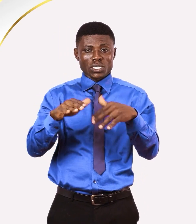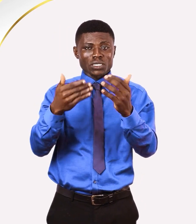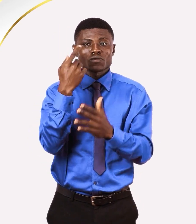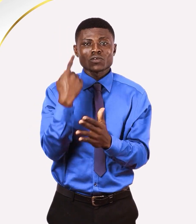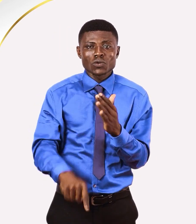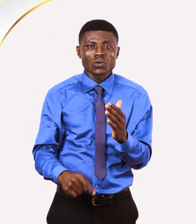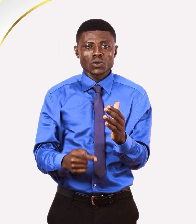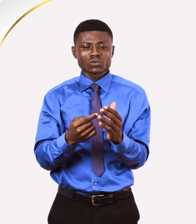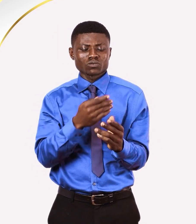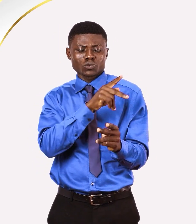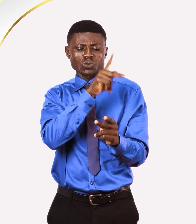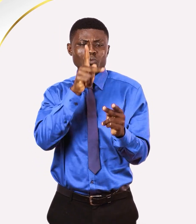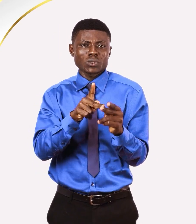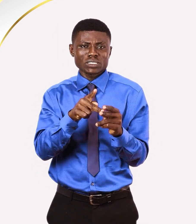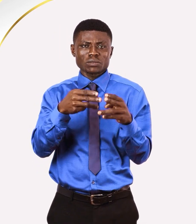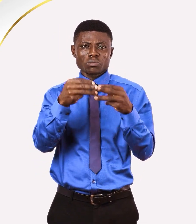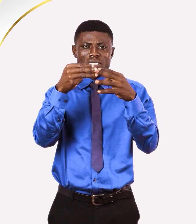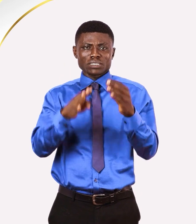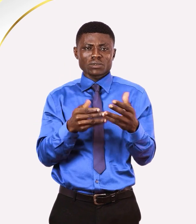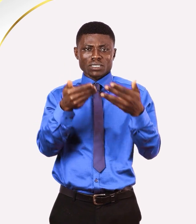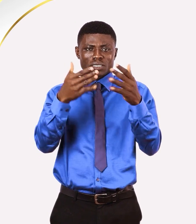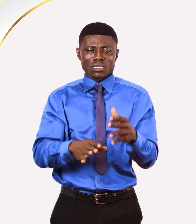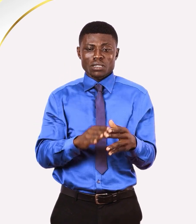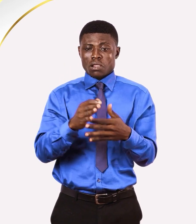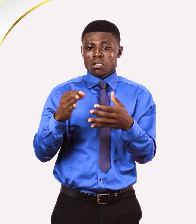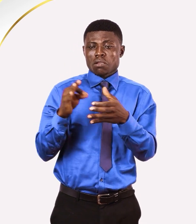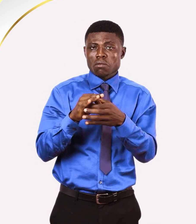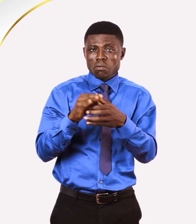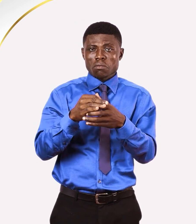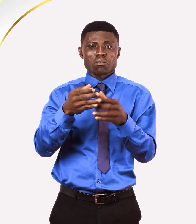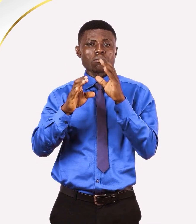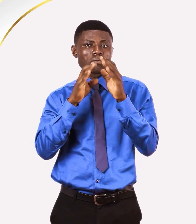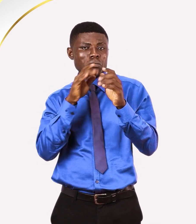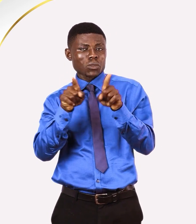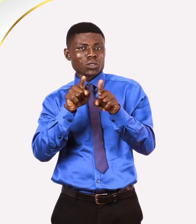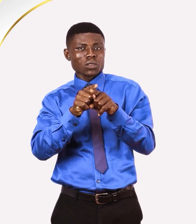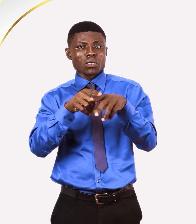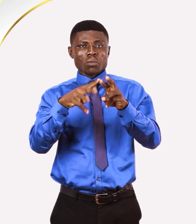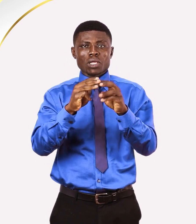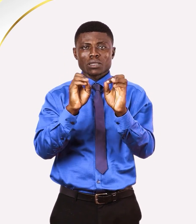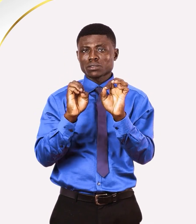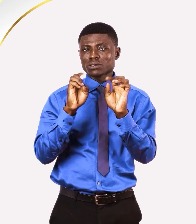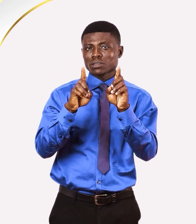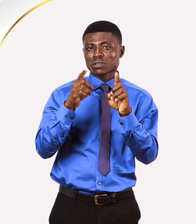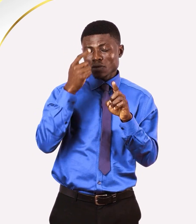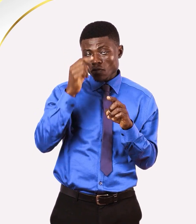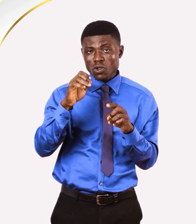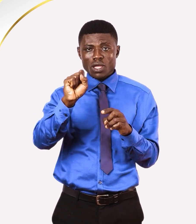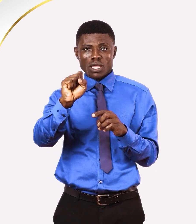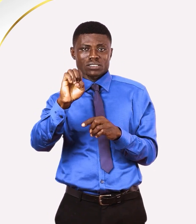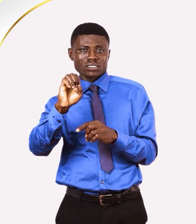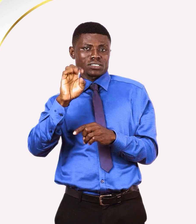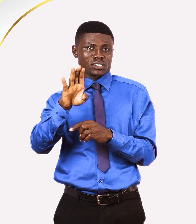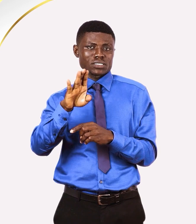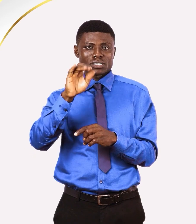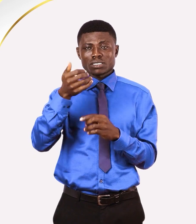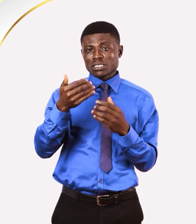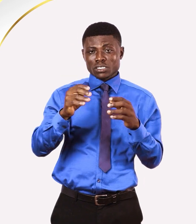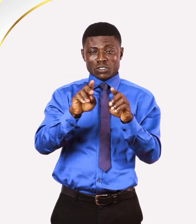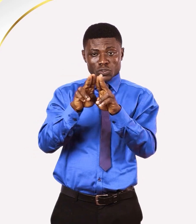provides reputation management services, corporate communications, and market education for the SEC.